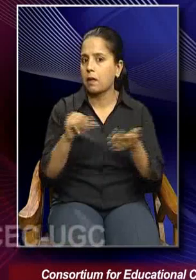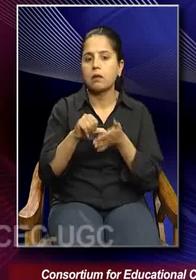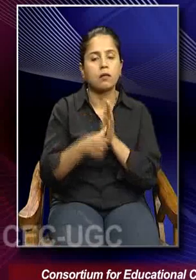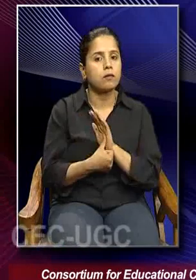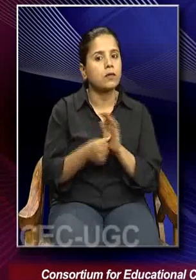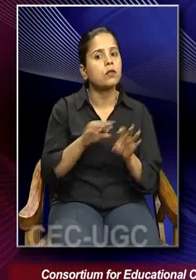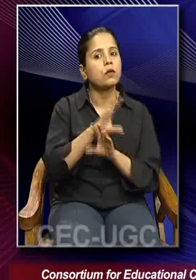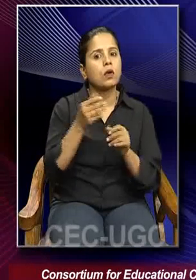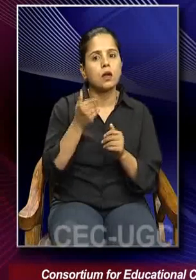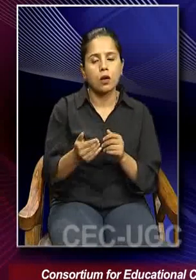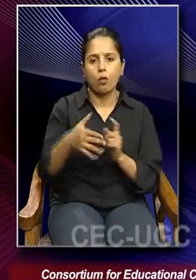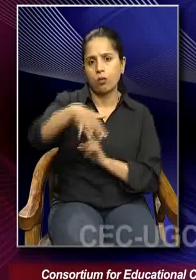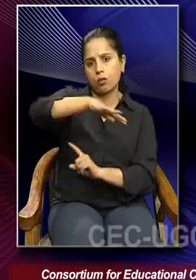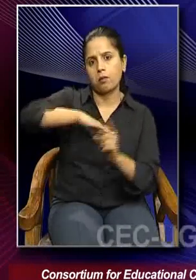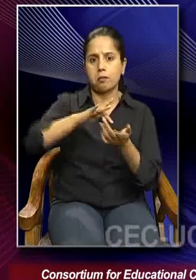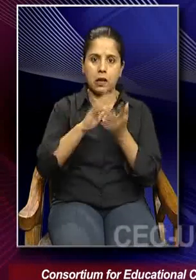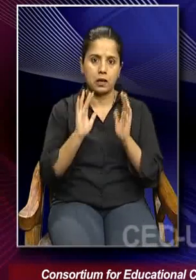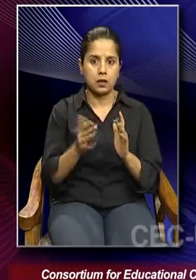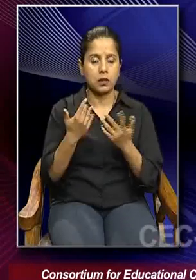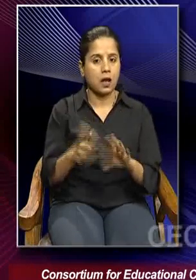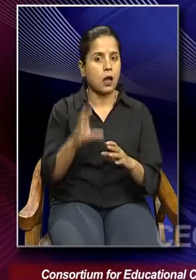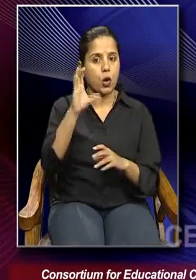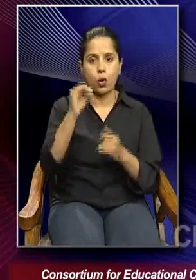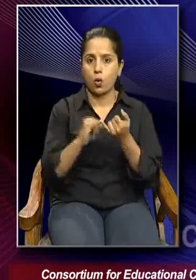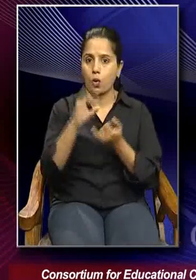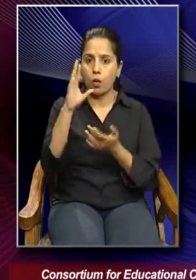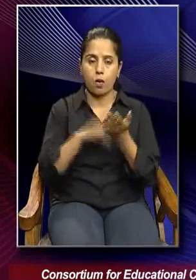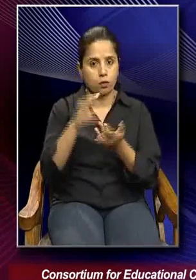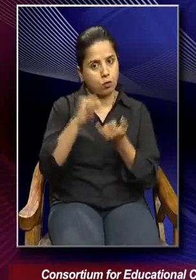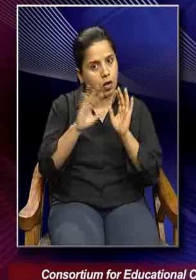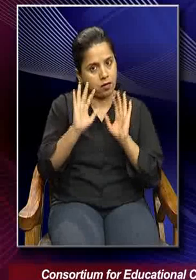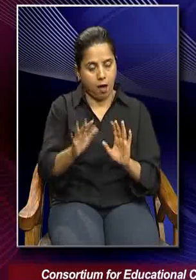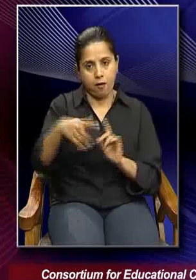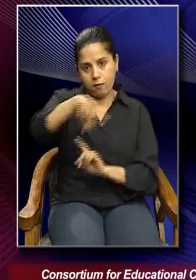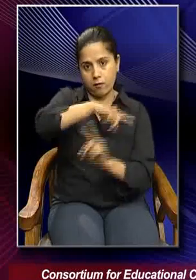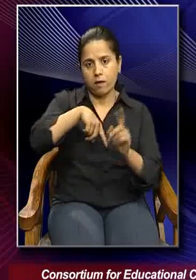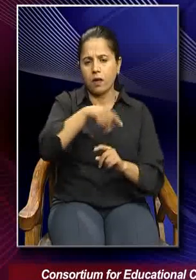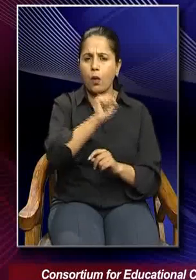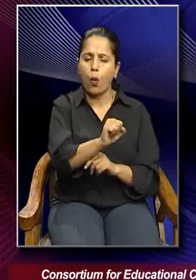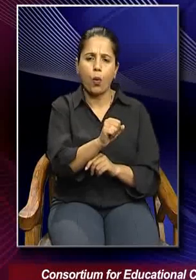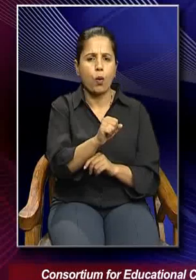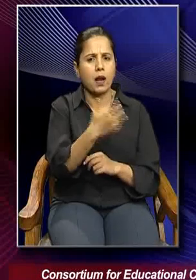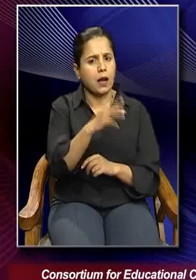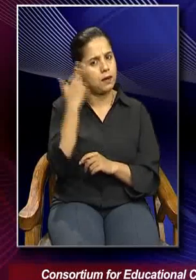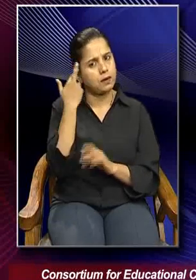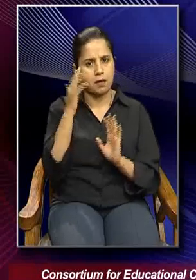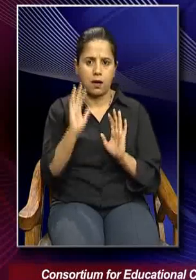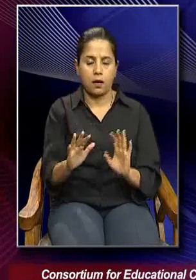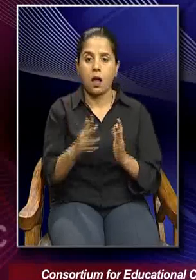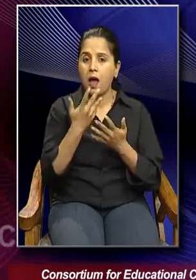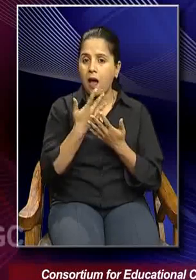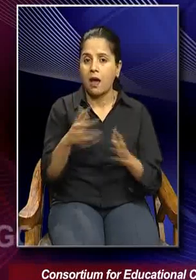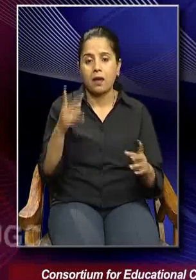this cosmos. So whatever is there in this cosmos, it necessarily has a cause. So everything